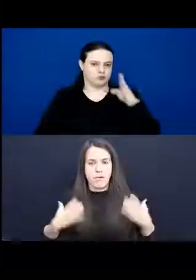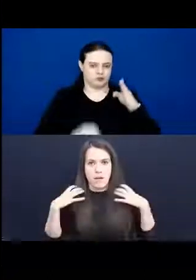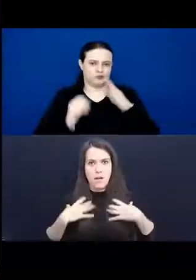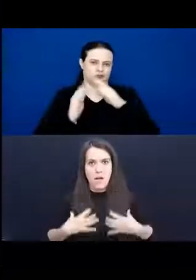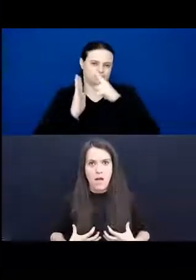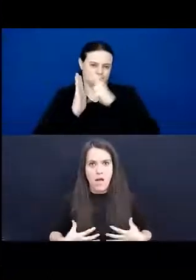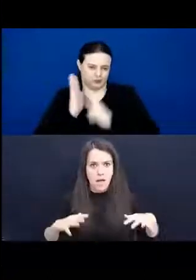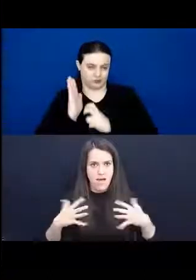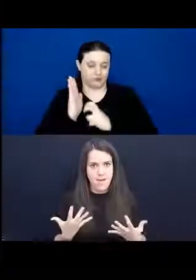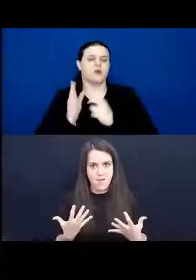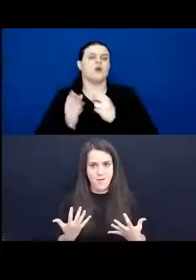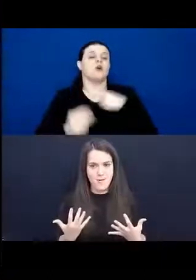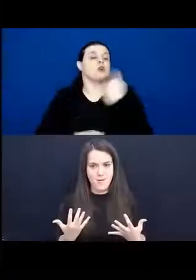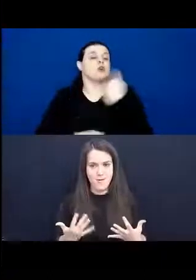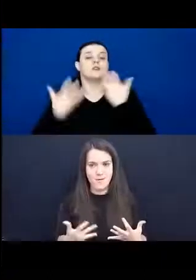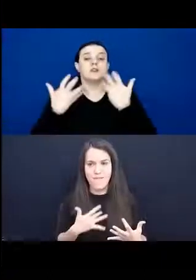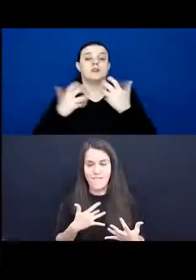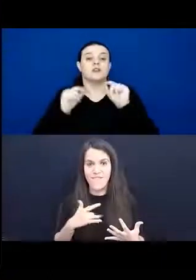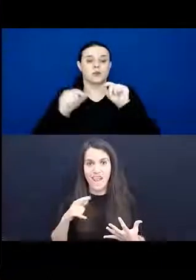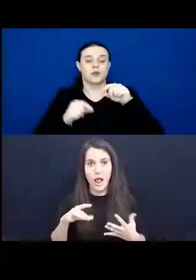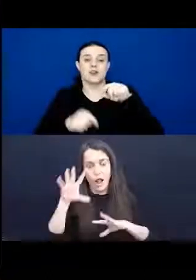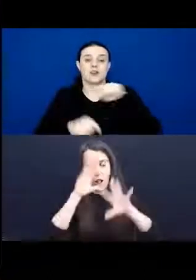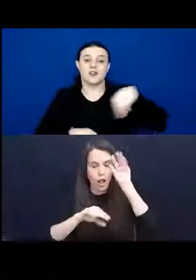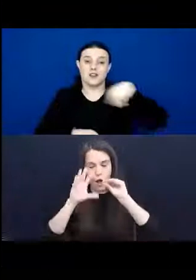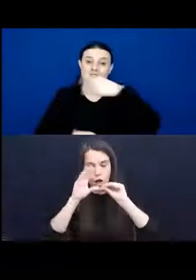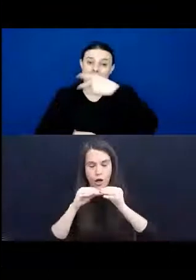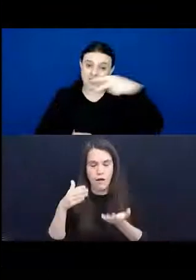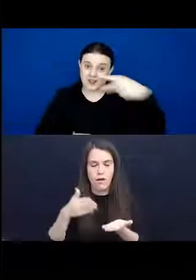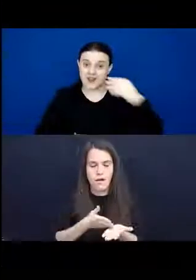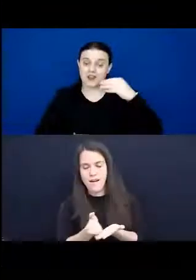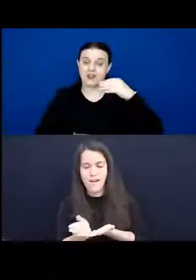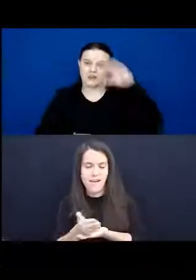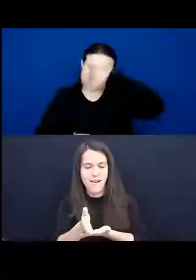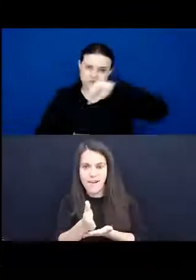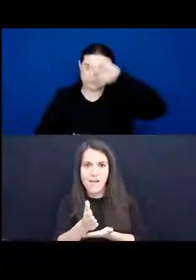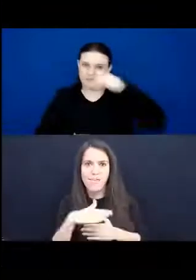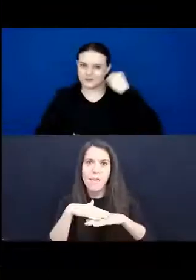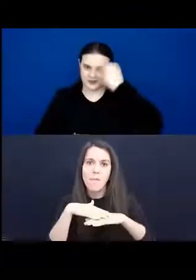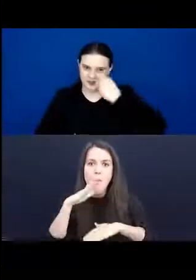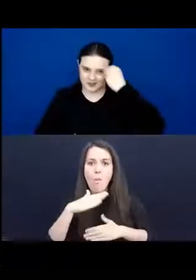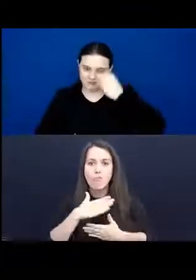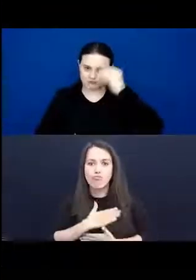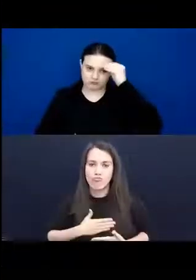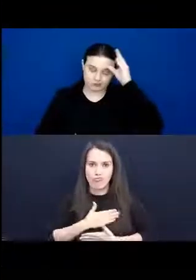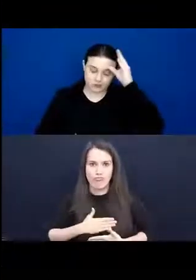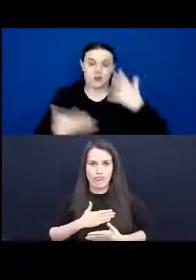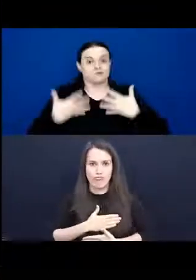So we wanted to make the learning experience more enjoyable for